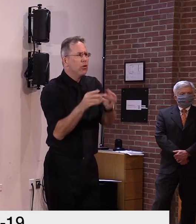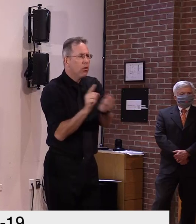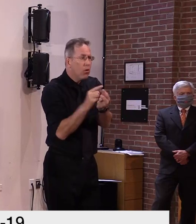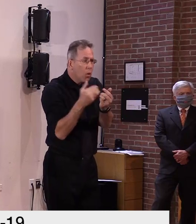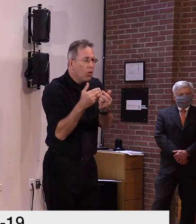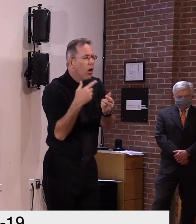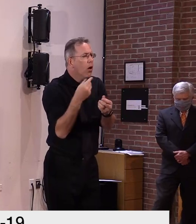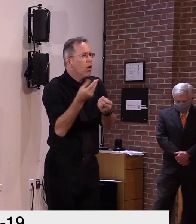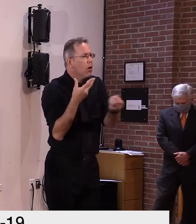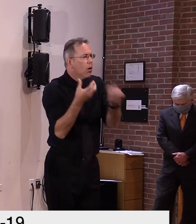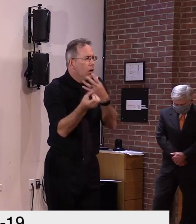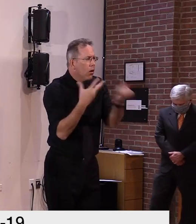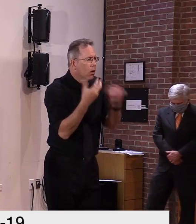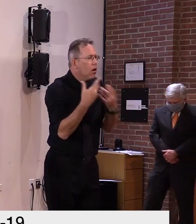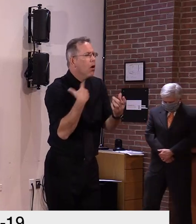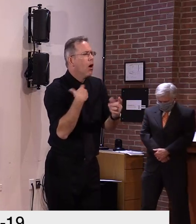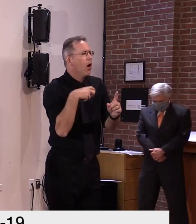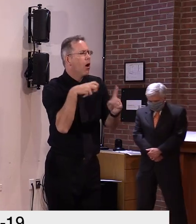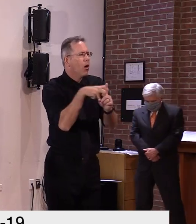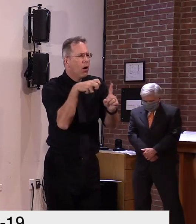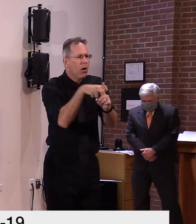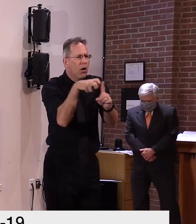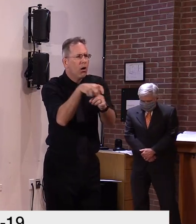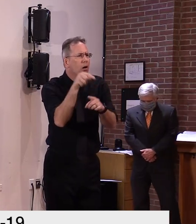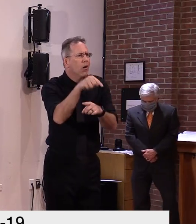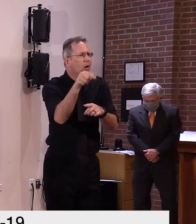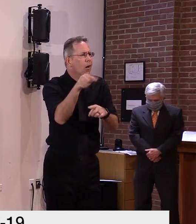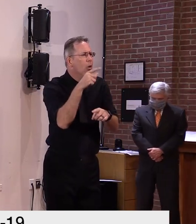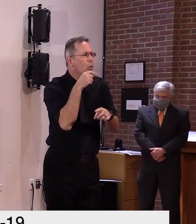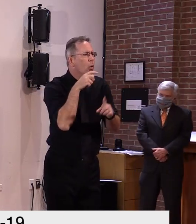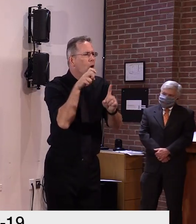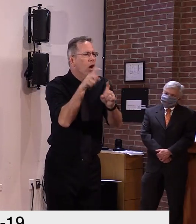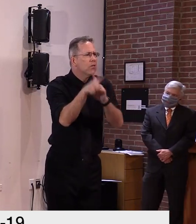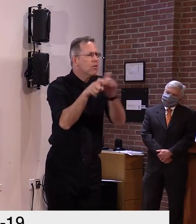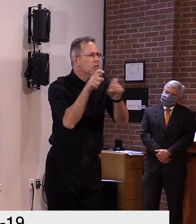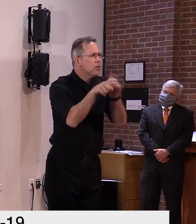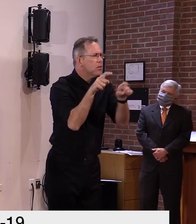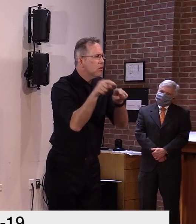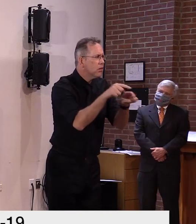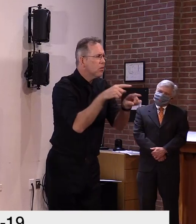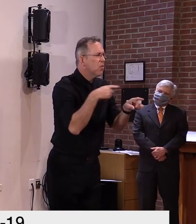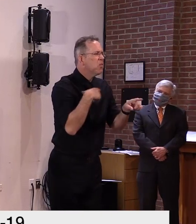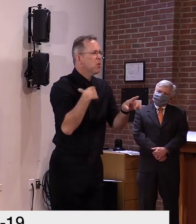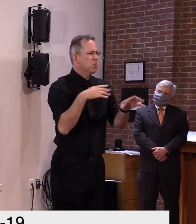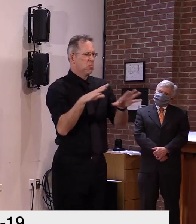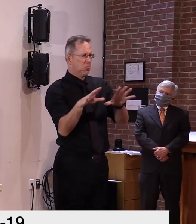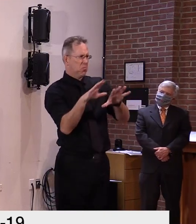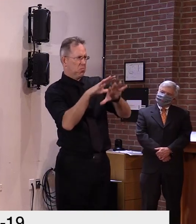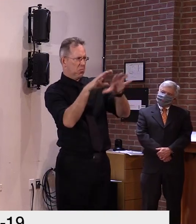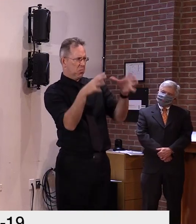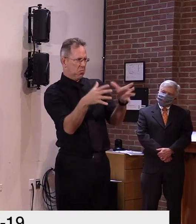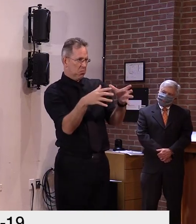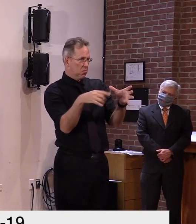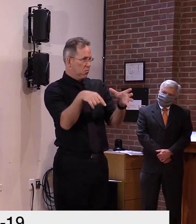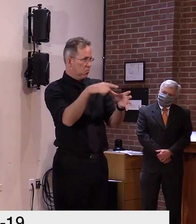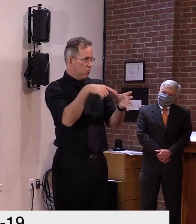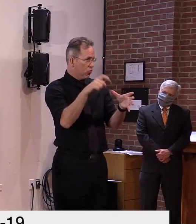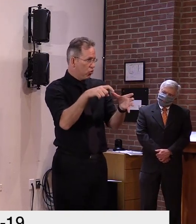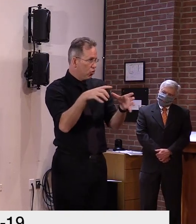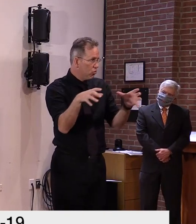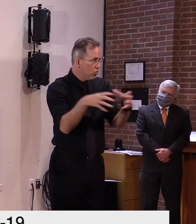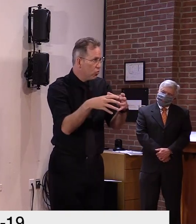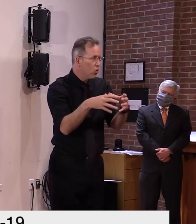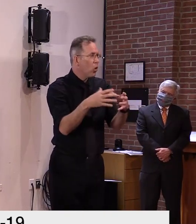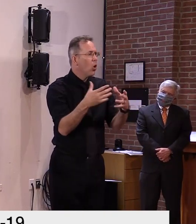and teachers are together for periods of time. There are situations where a teacher and a class may